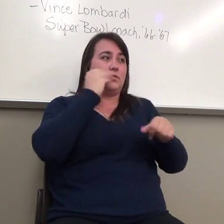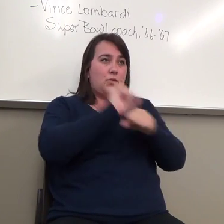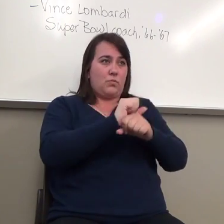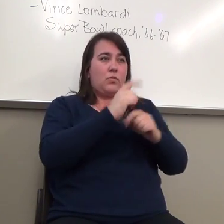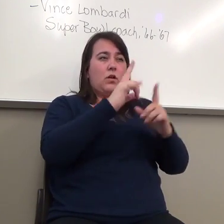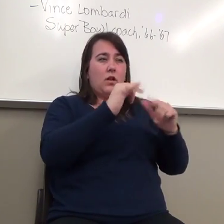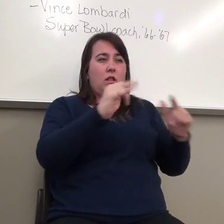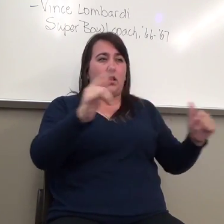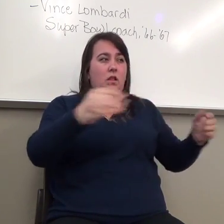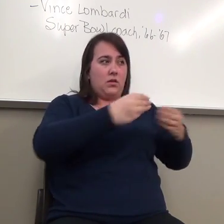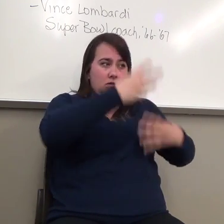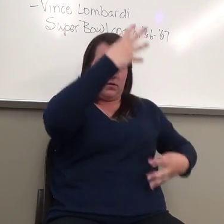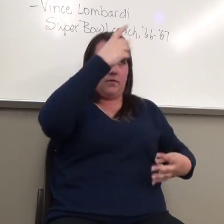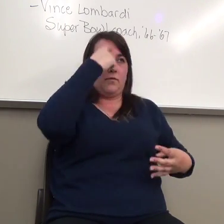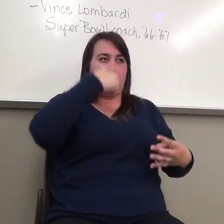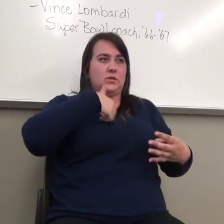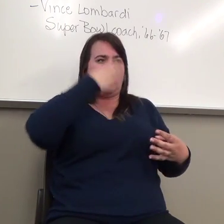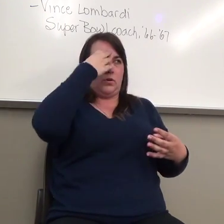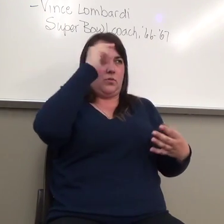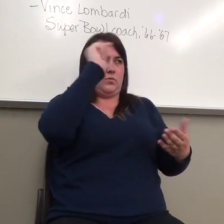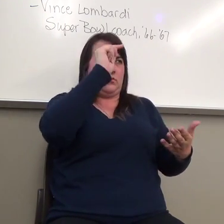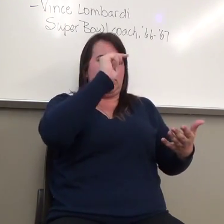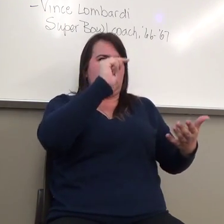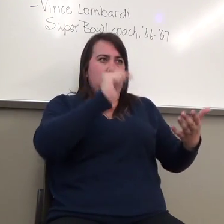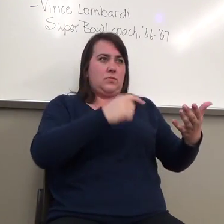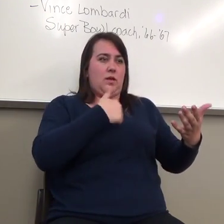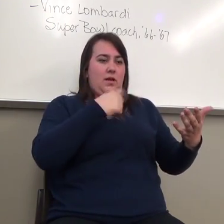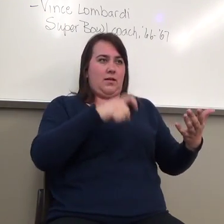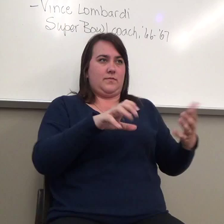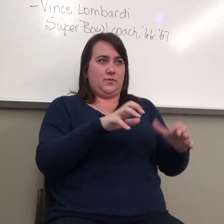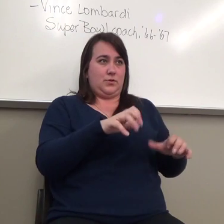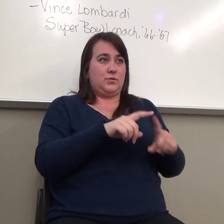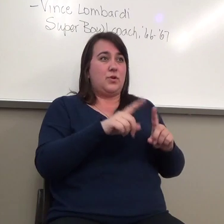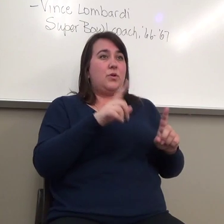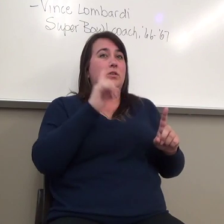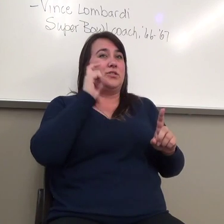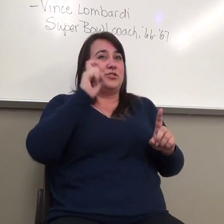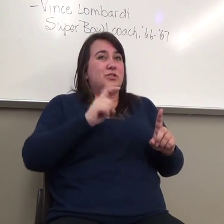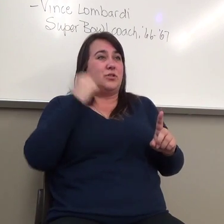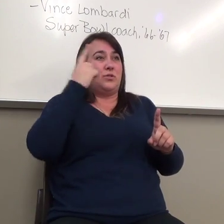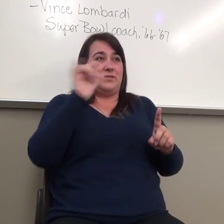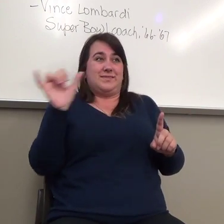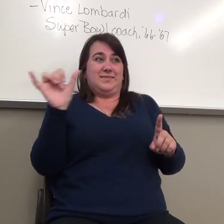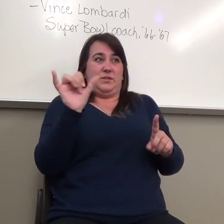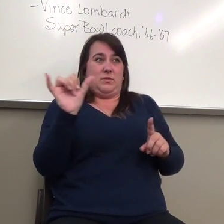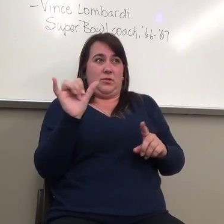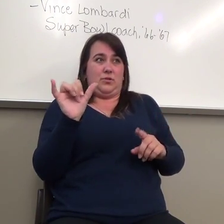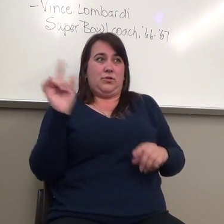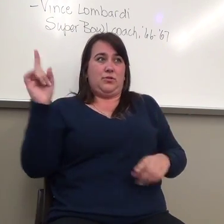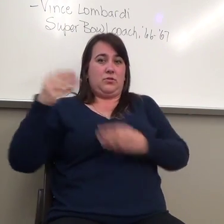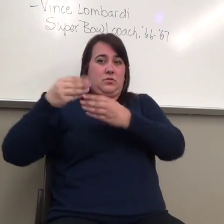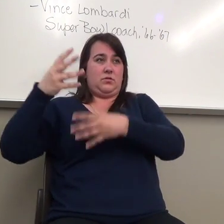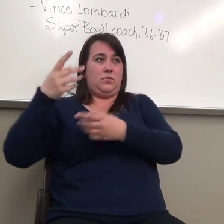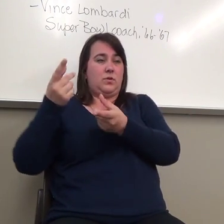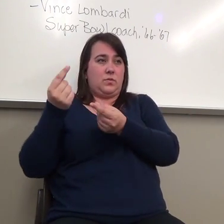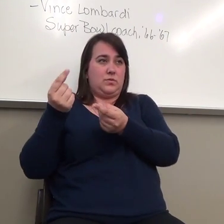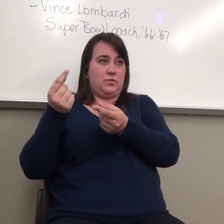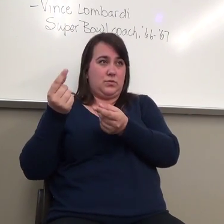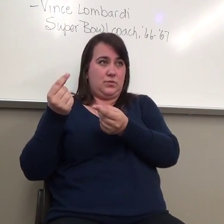and I have to do a discussion forum. So you guys should be seeing all that stuff up there. Yeah, so again, I'm learning to do this while